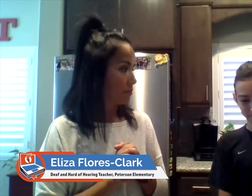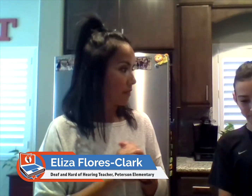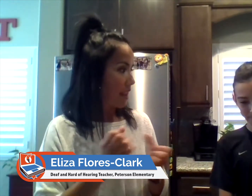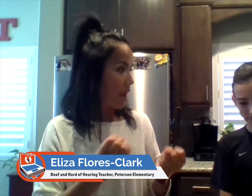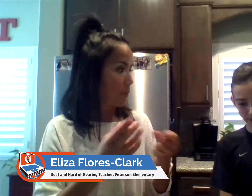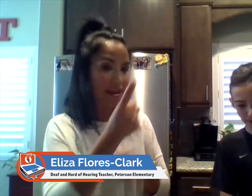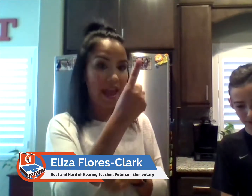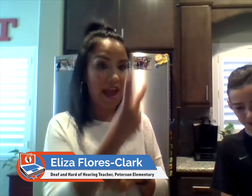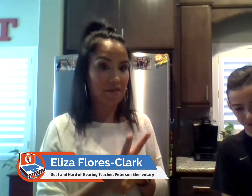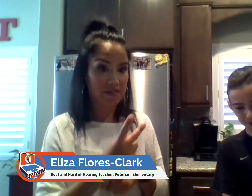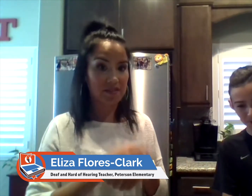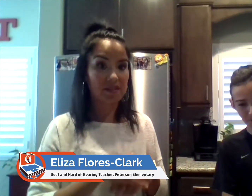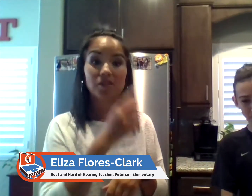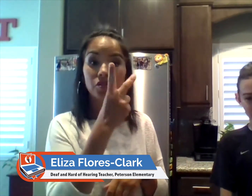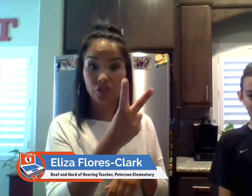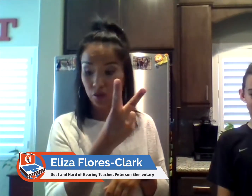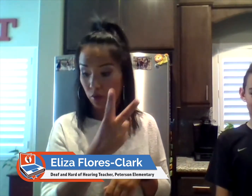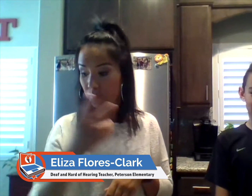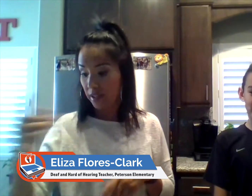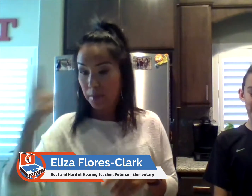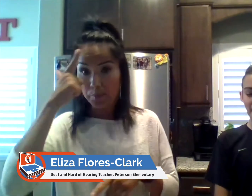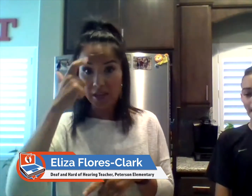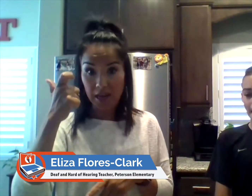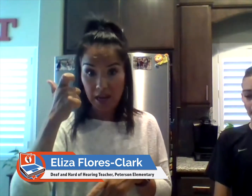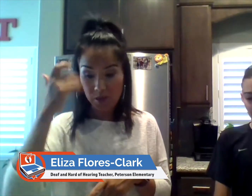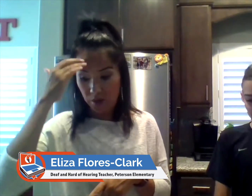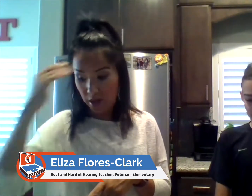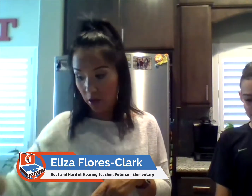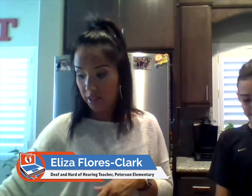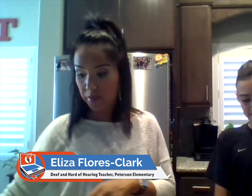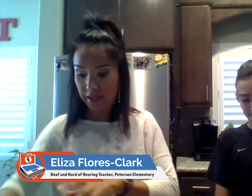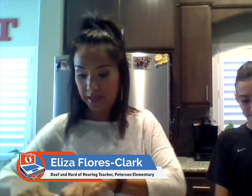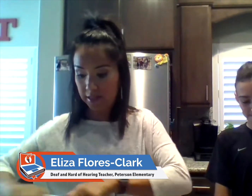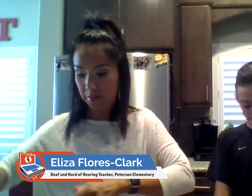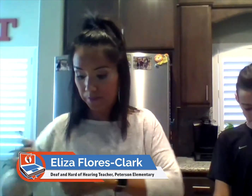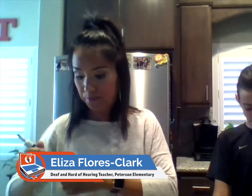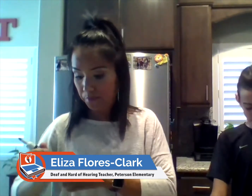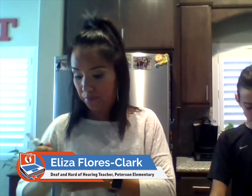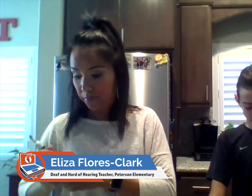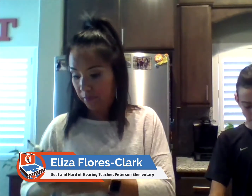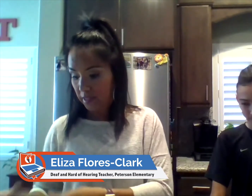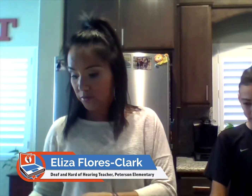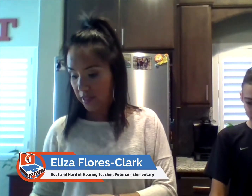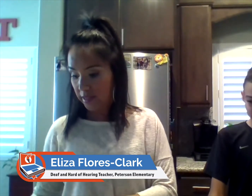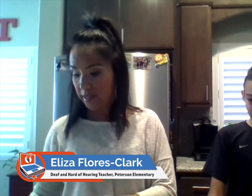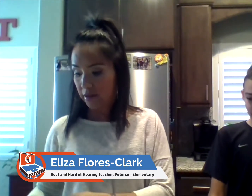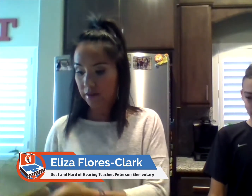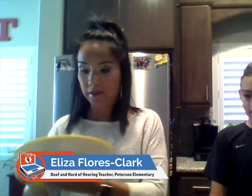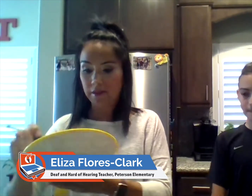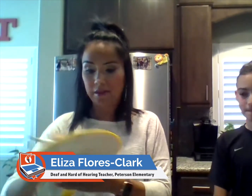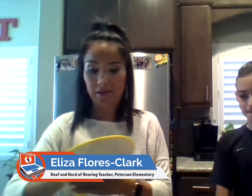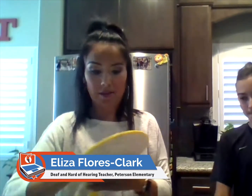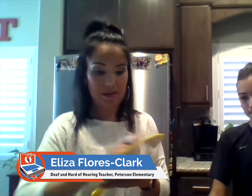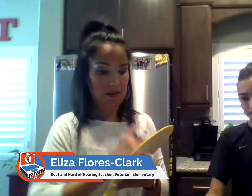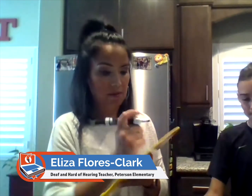How many halves? 2. Because, we know this because, let's write this down.